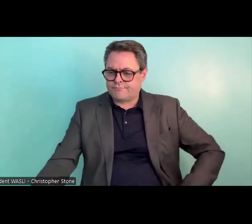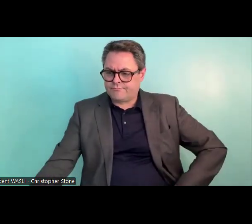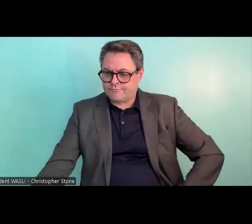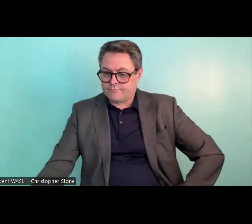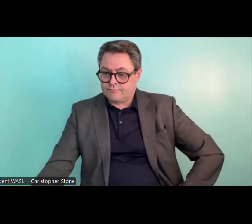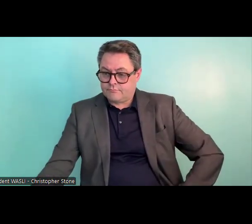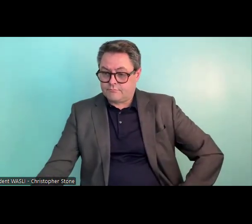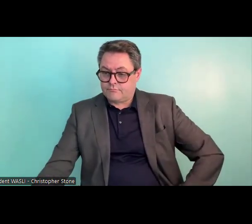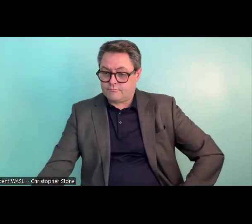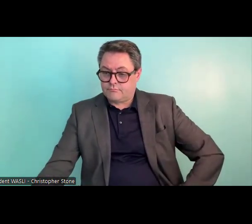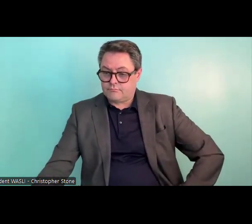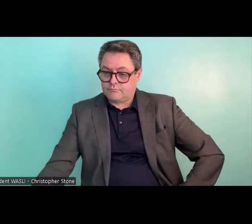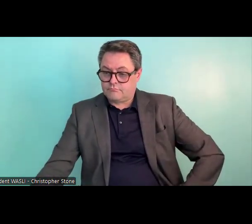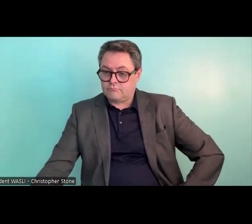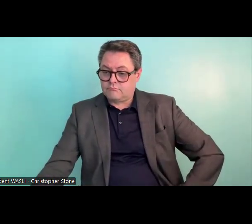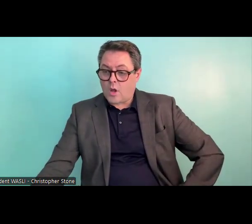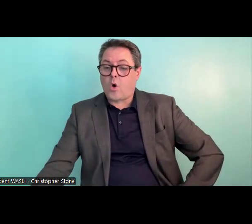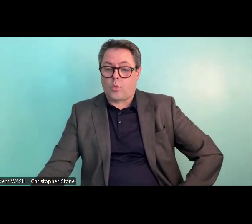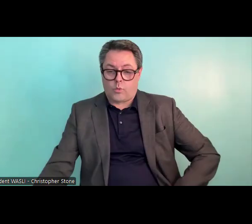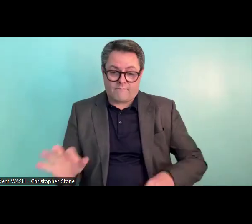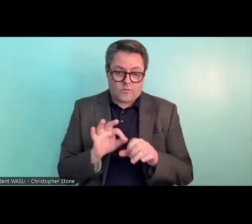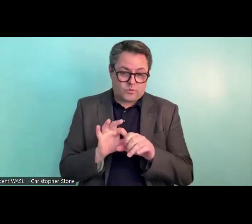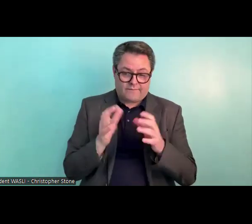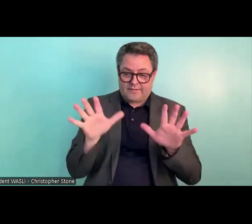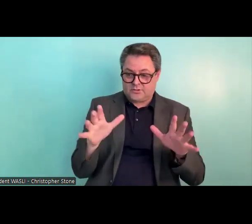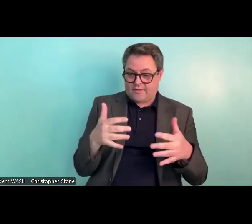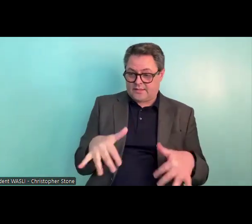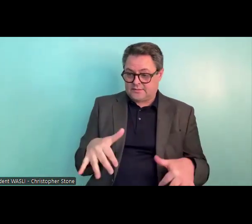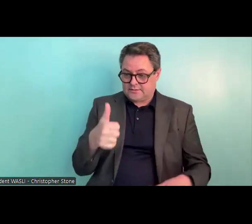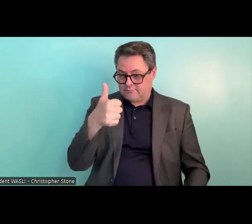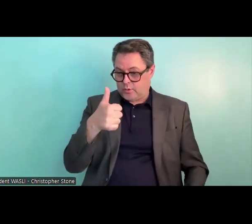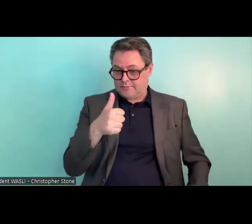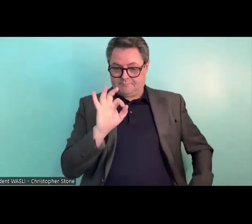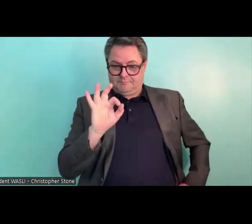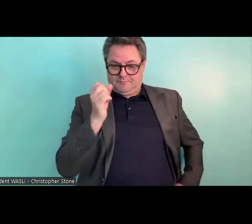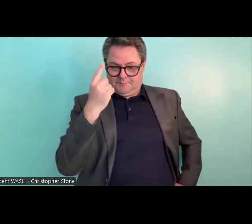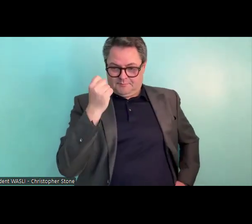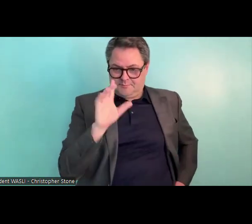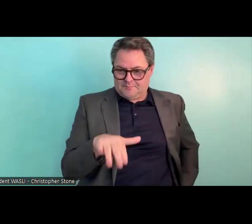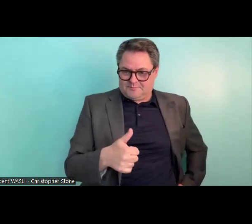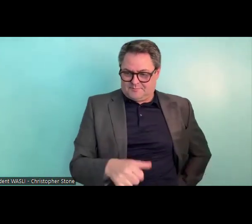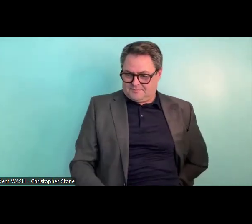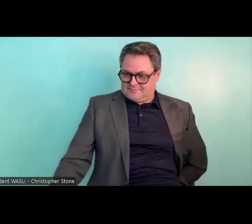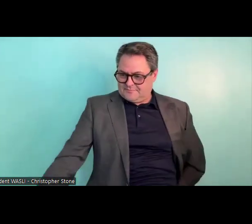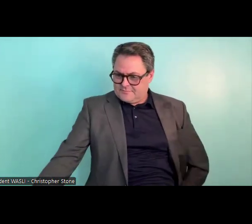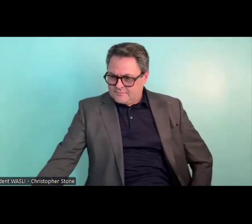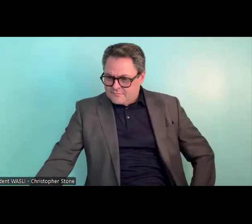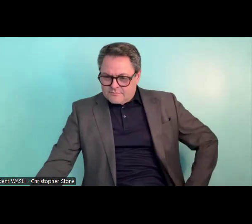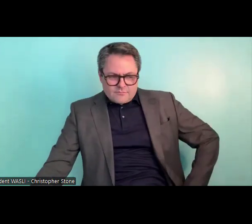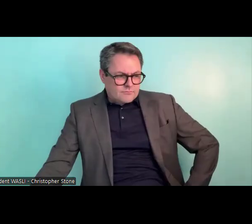Could we spotlight the representative from NBTG, please? Oh, no, it's just to let me know that they voted. Okay, I'm with you now. Thank you very